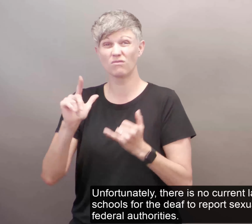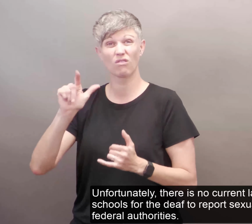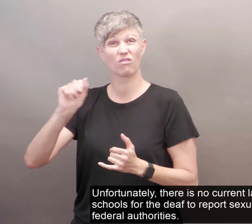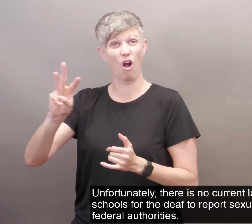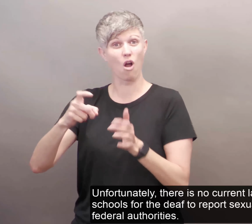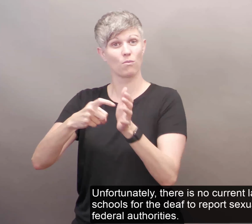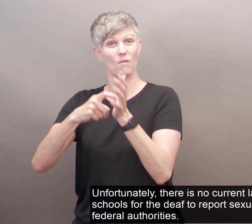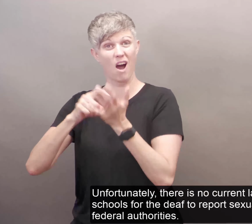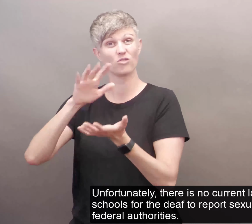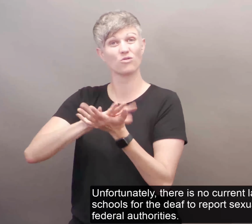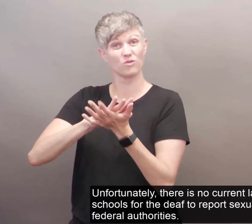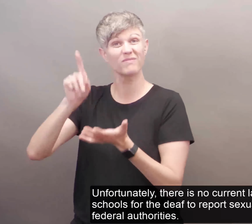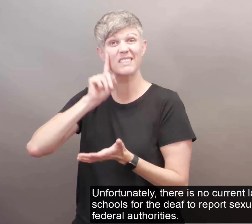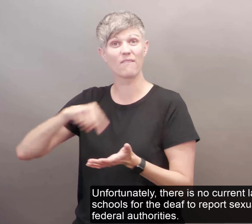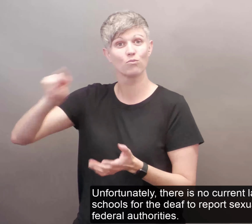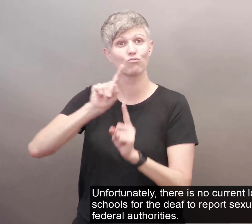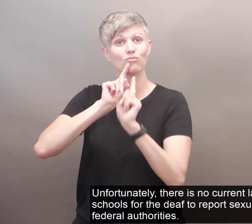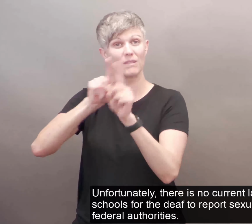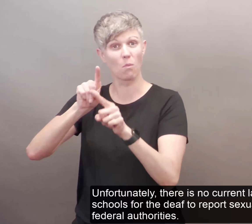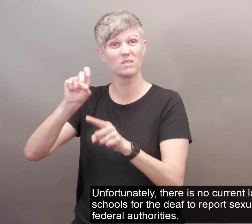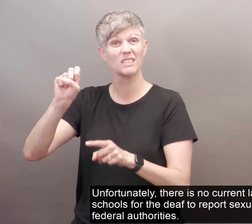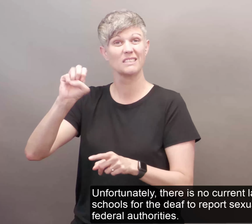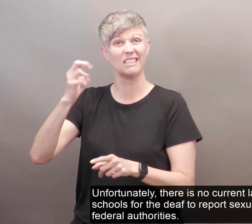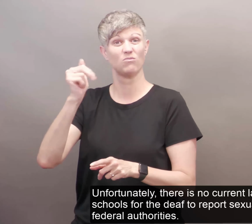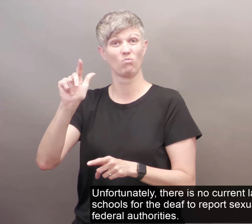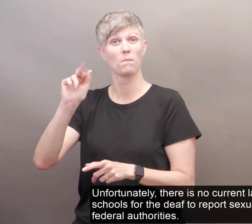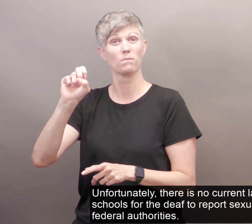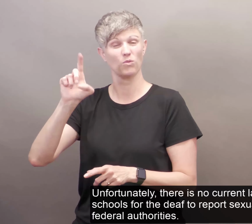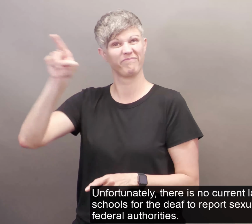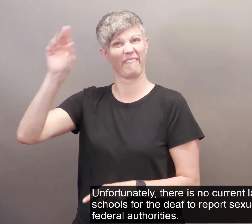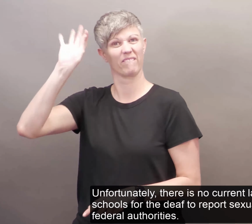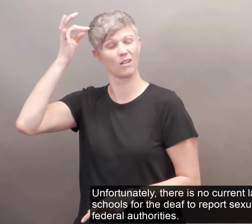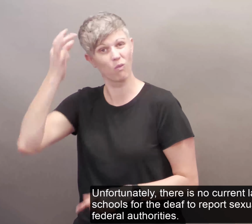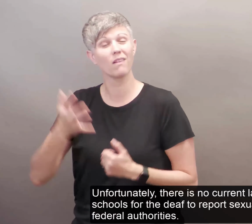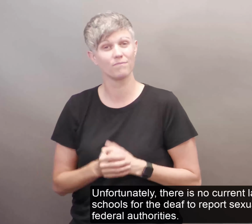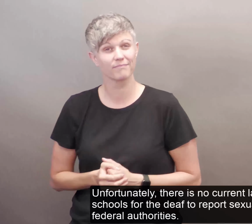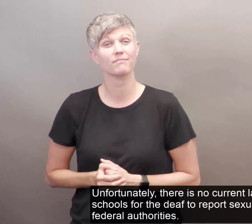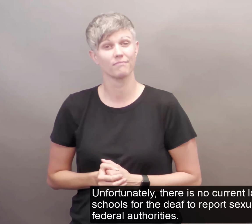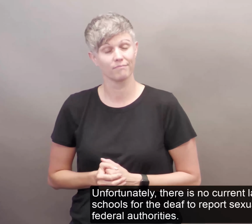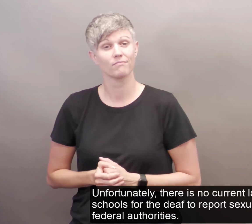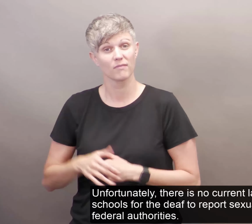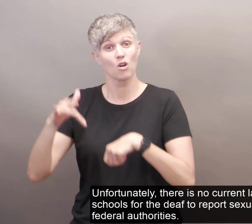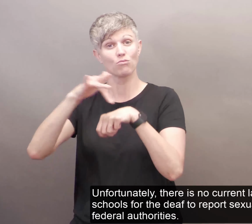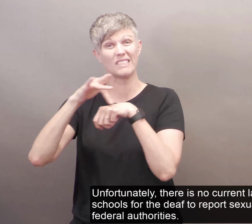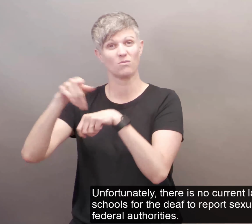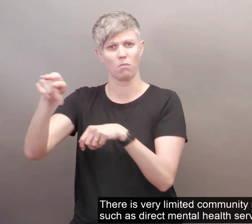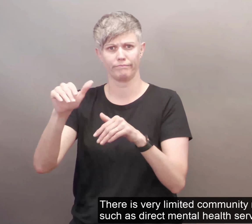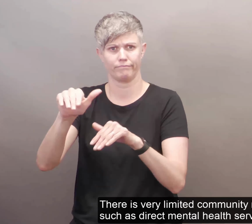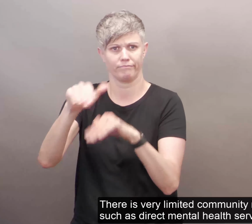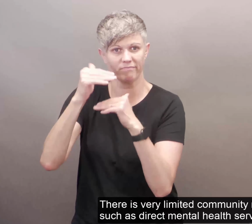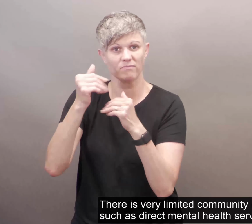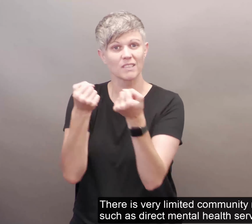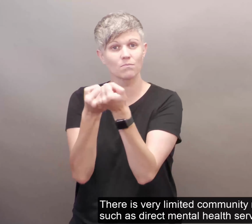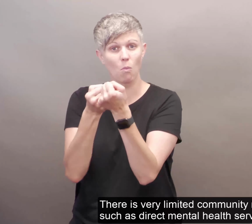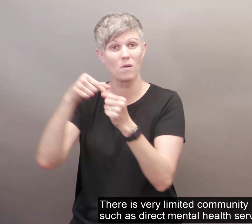Unfortunately, there is no current law requiring schools for the deaf to report sexual abuse to federal authorities, meaning there is no data on